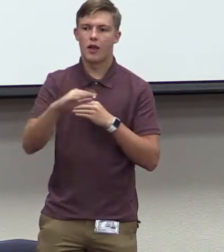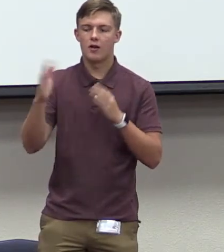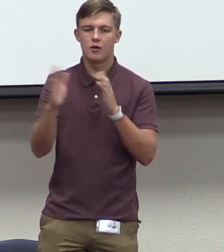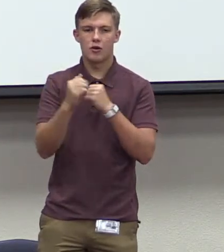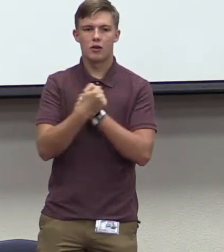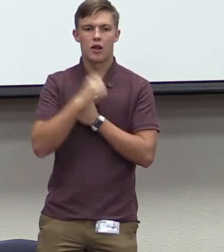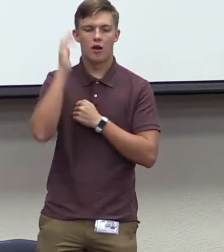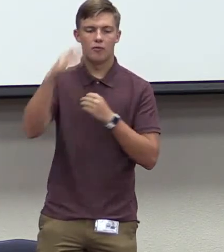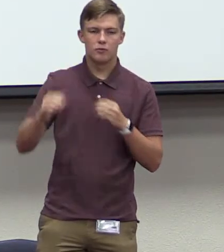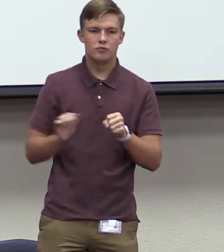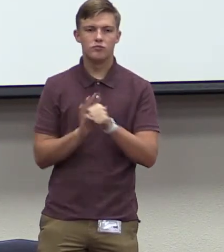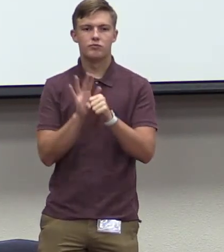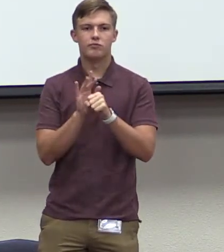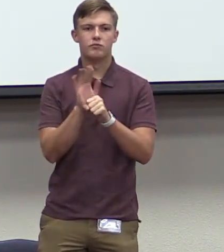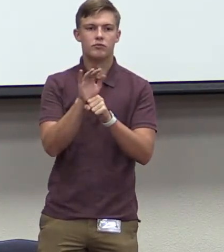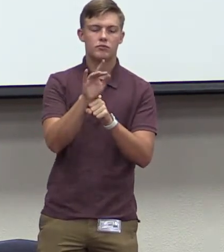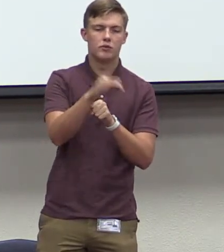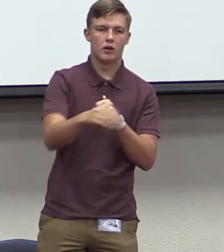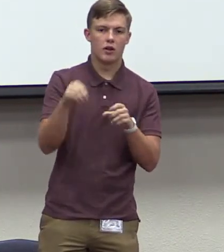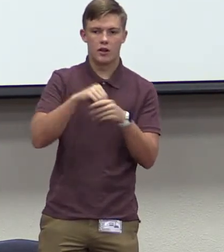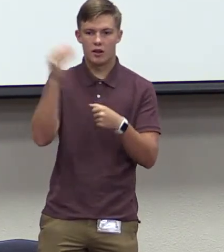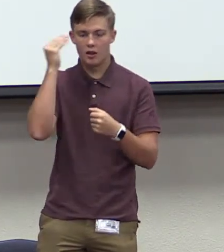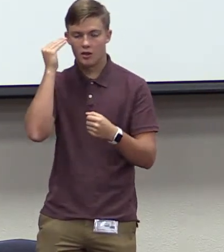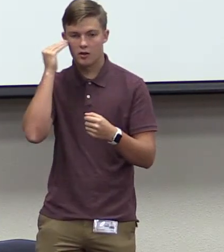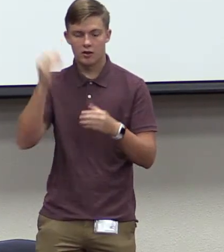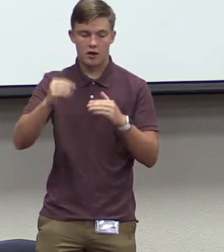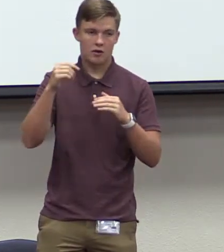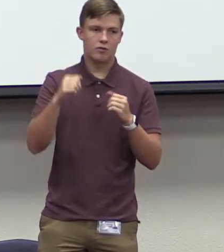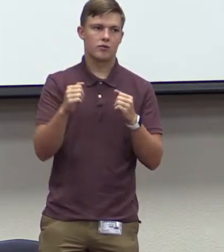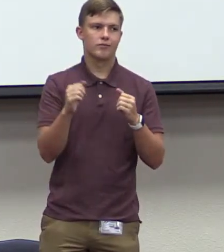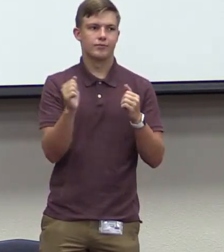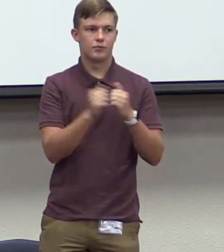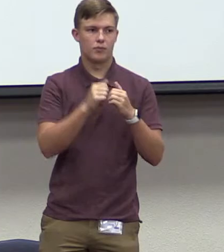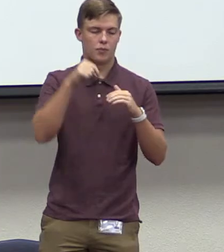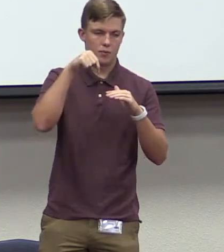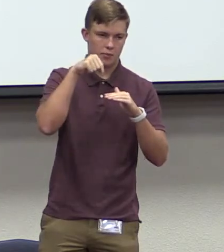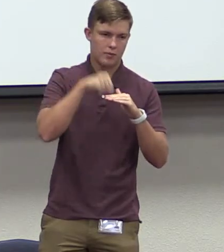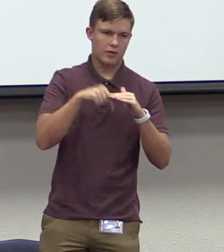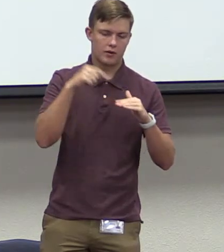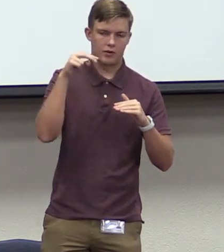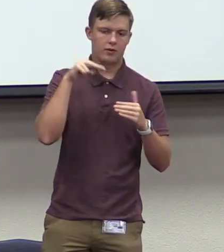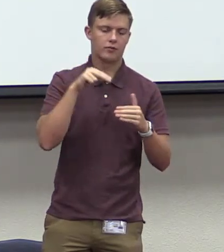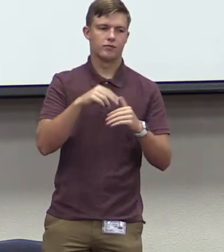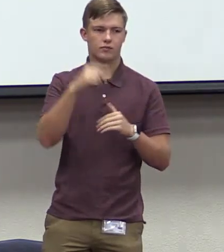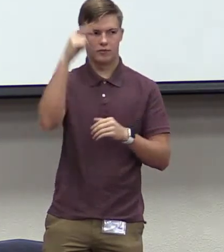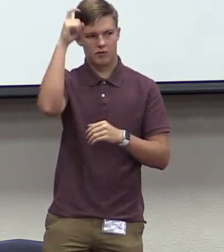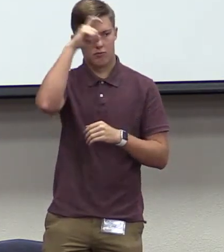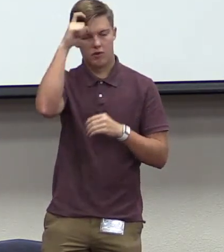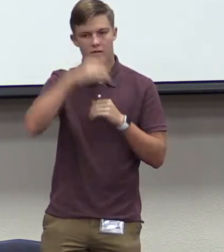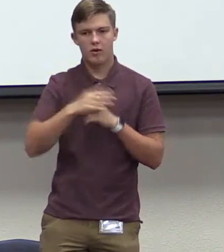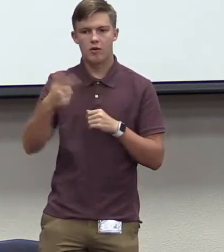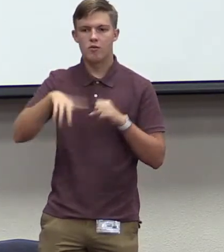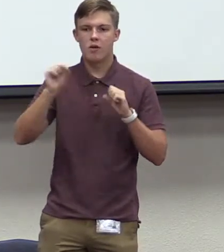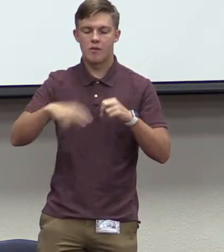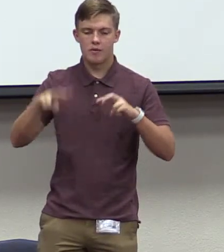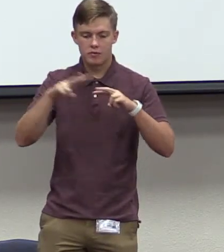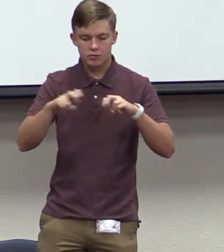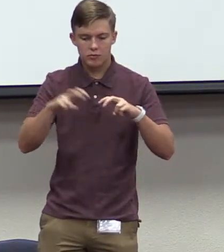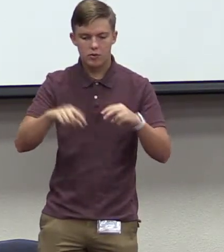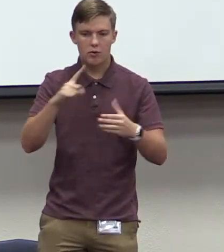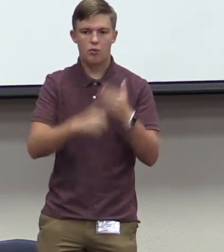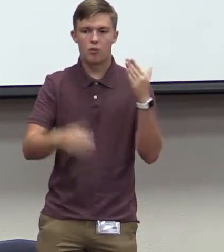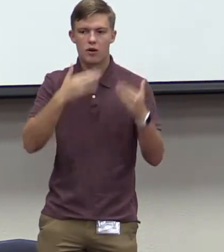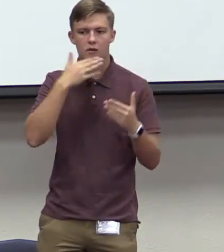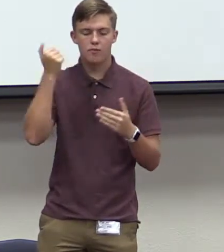abound more and more in knowledge and depth of insight, so that you may be able to discern what is best and what